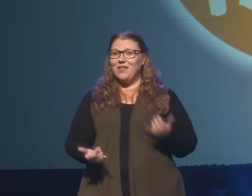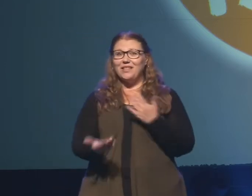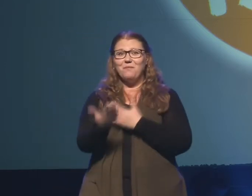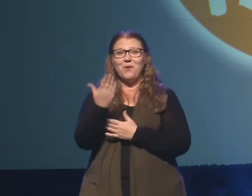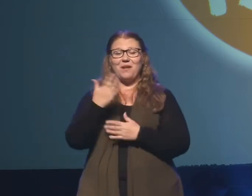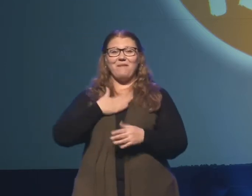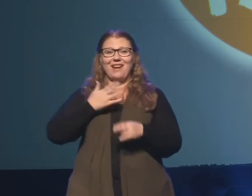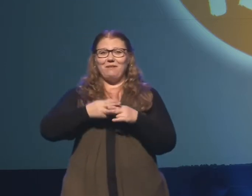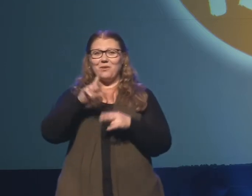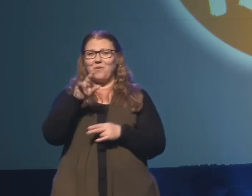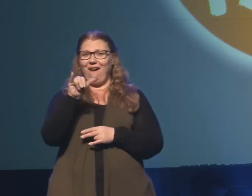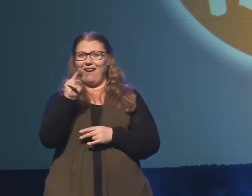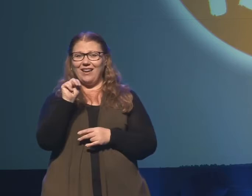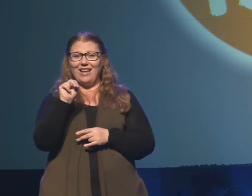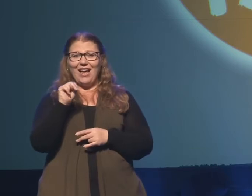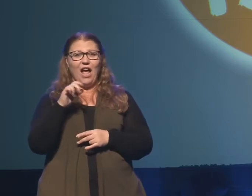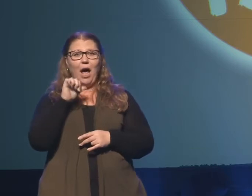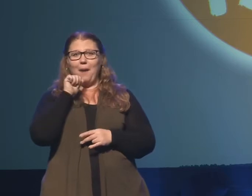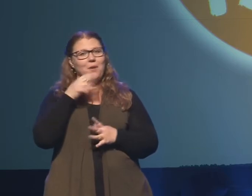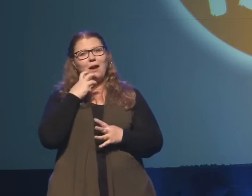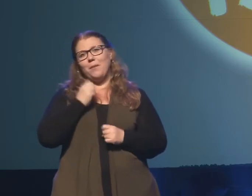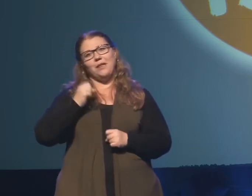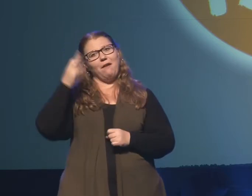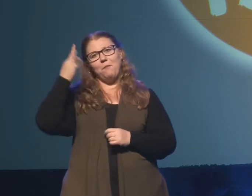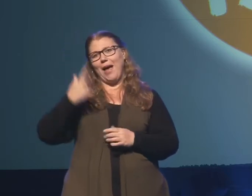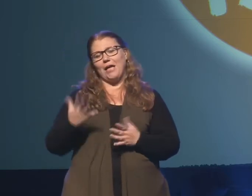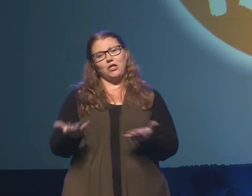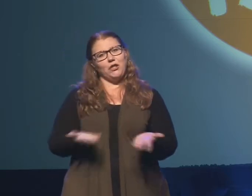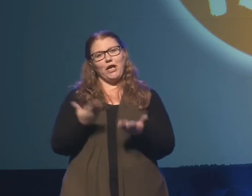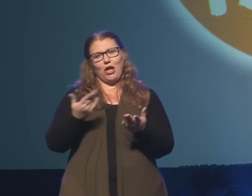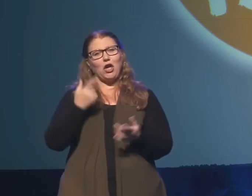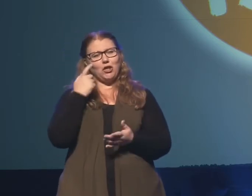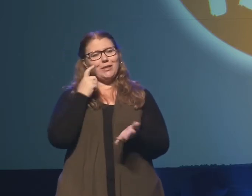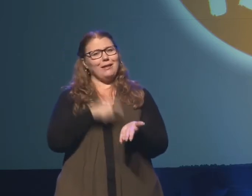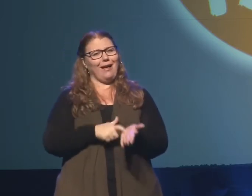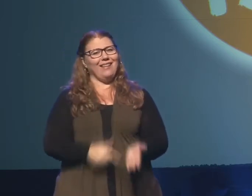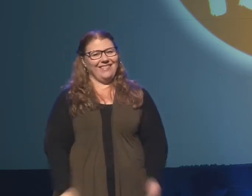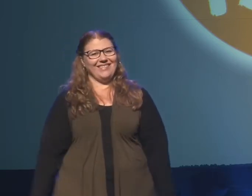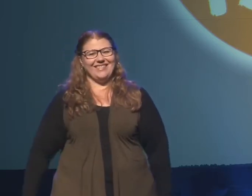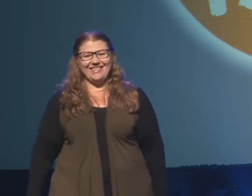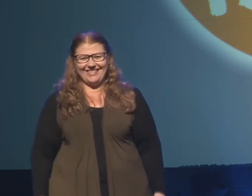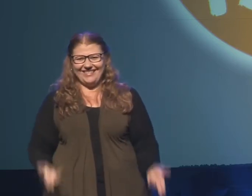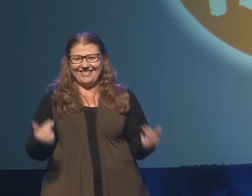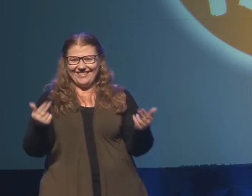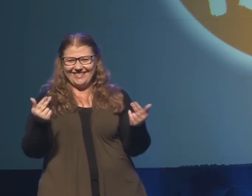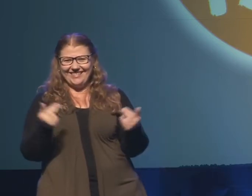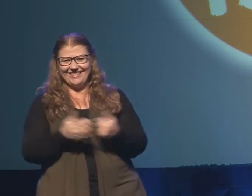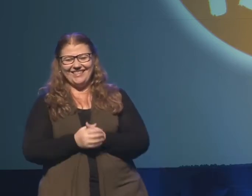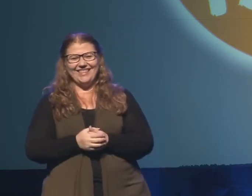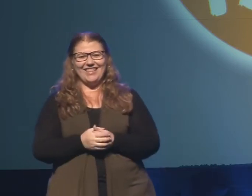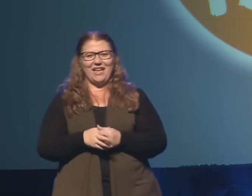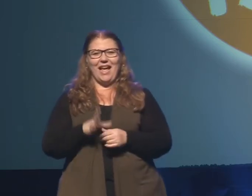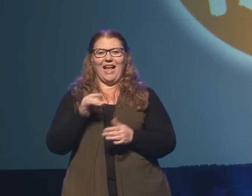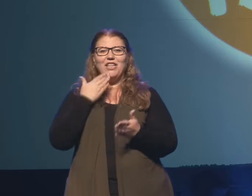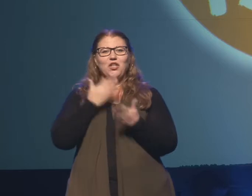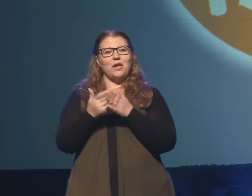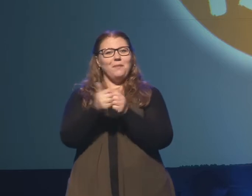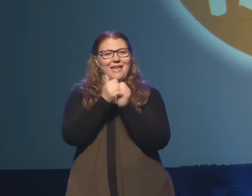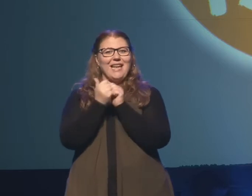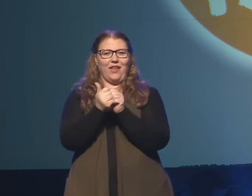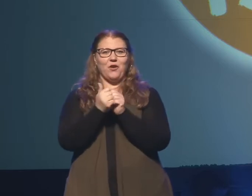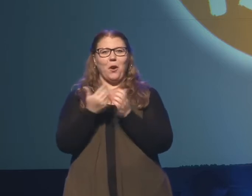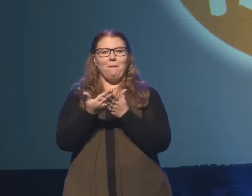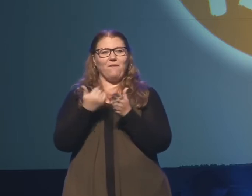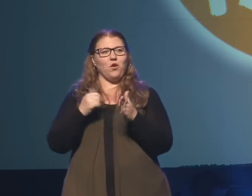is Ryan, and I am not a beloved pastor here, as you can tell. It's good to be together. Hey, listen,